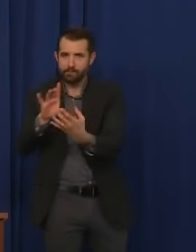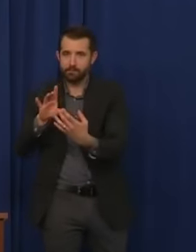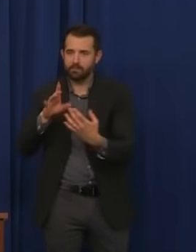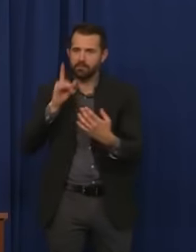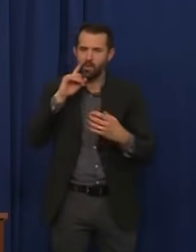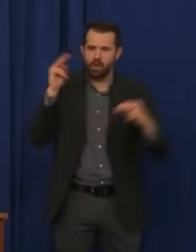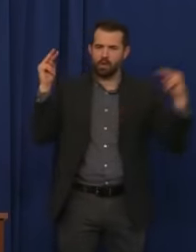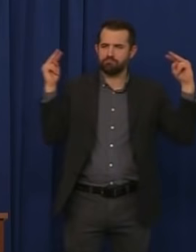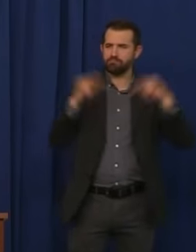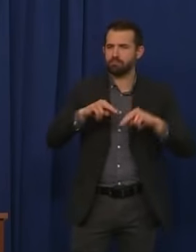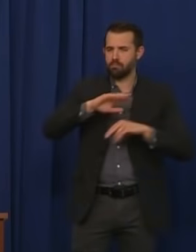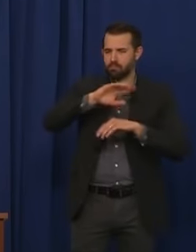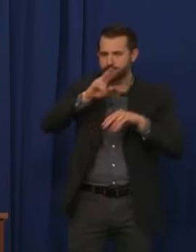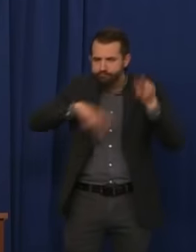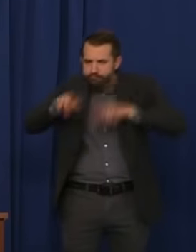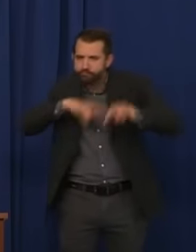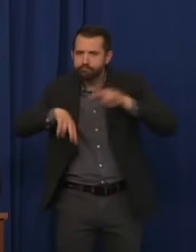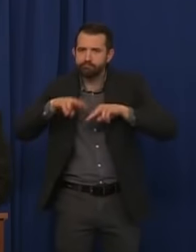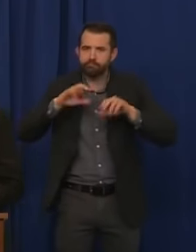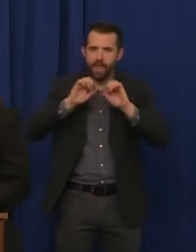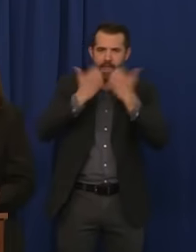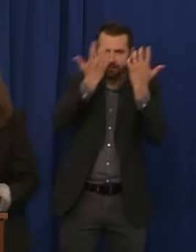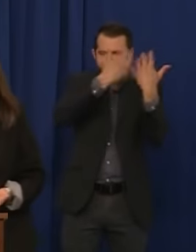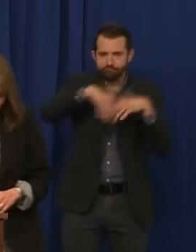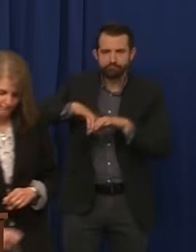see how we integrate all of that work.